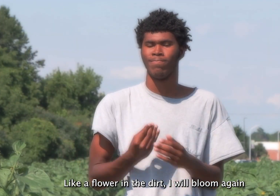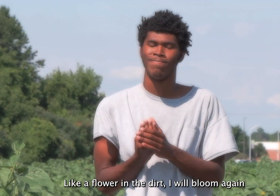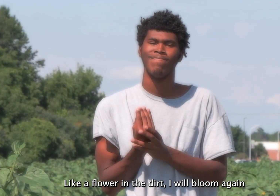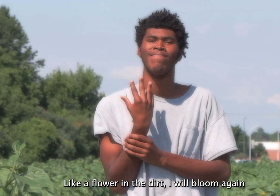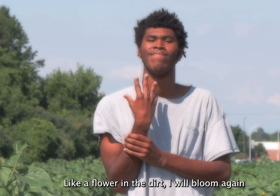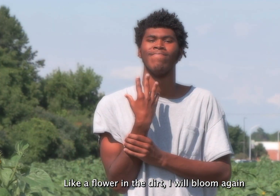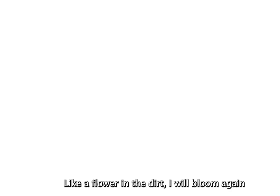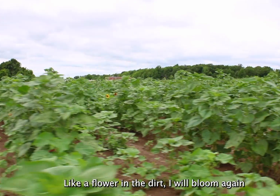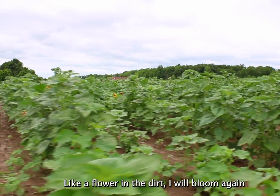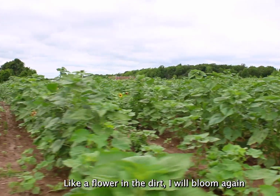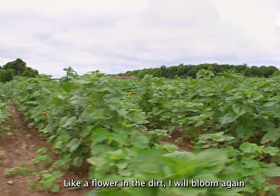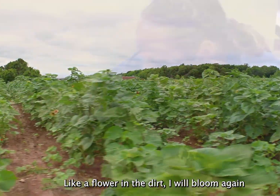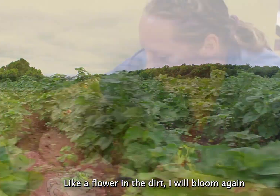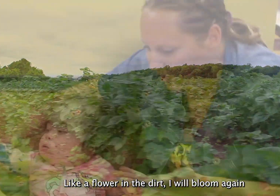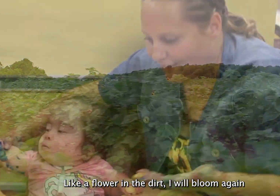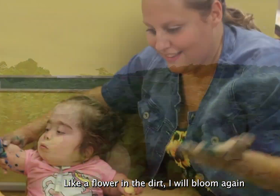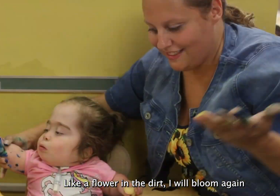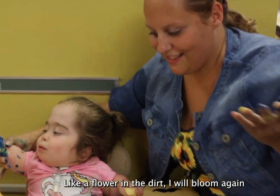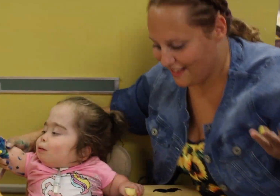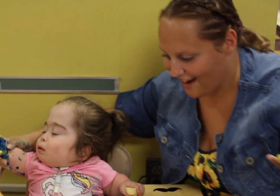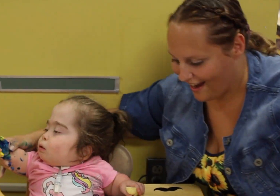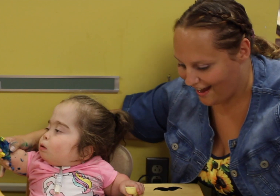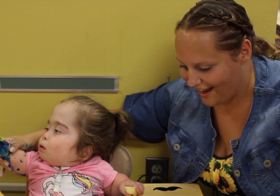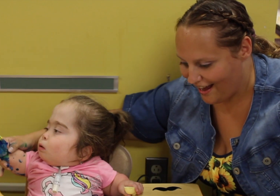will bloom again.